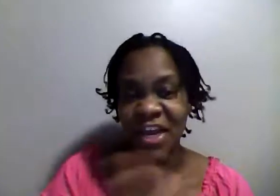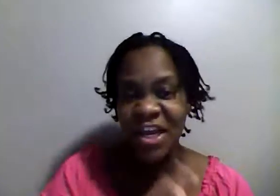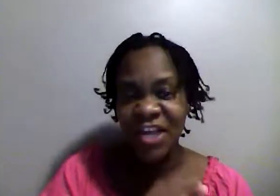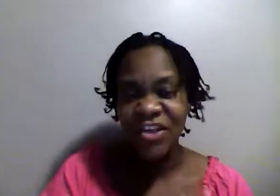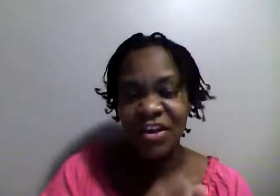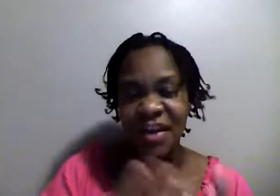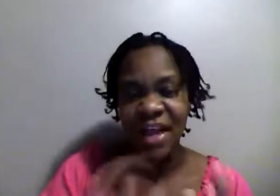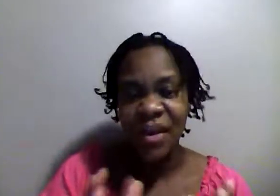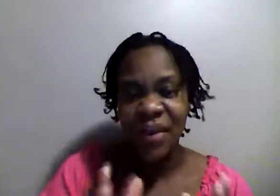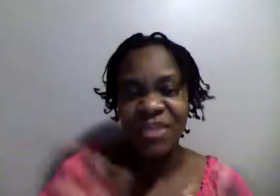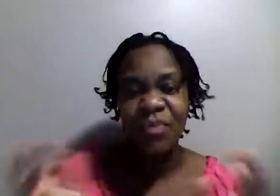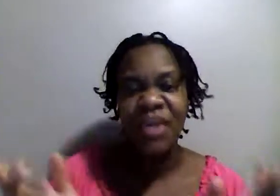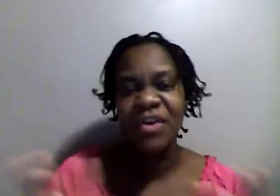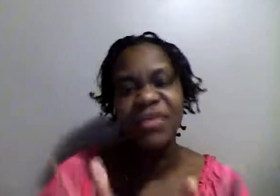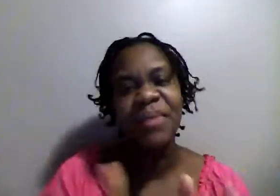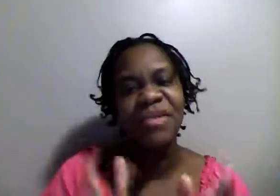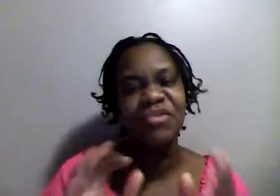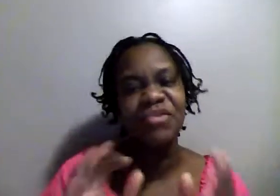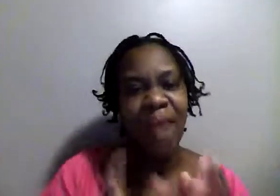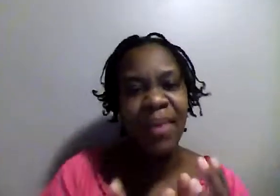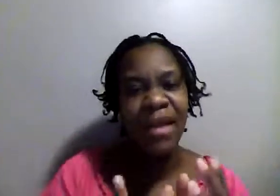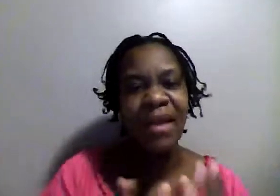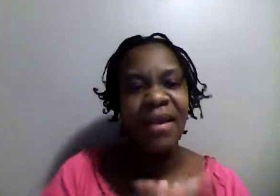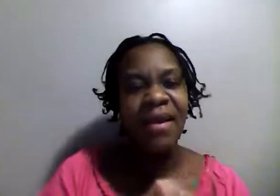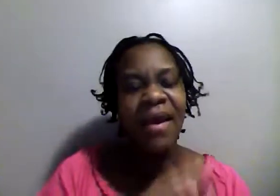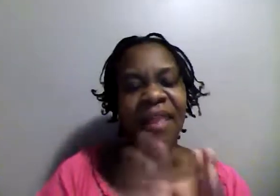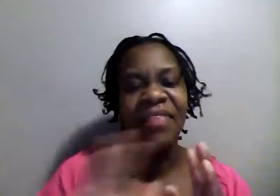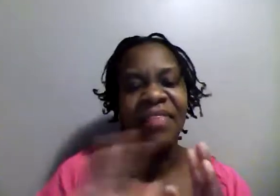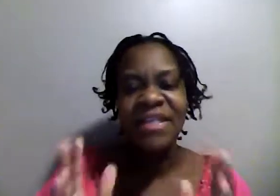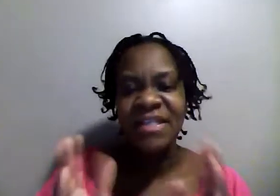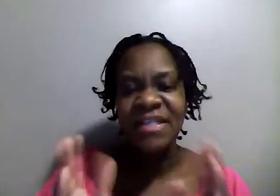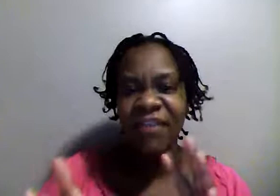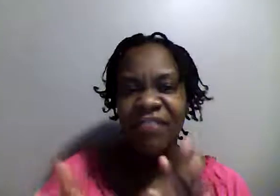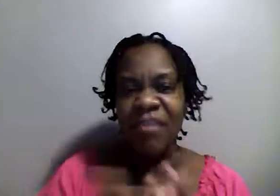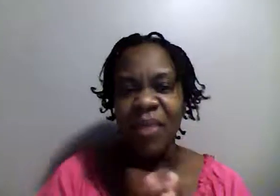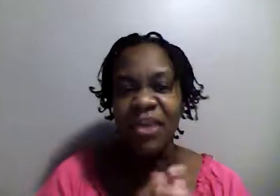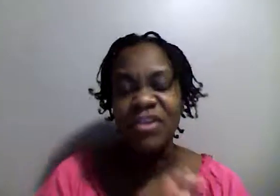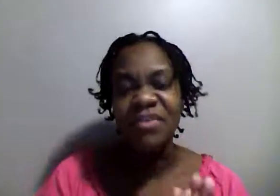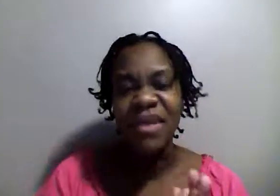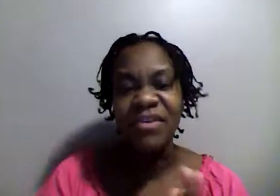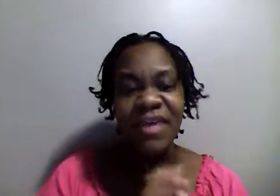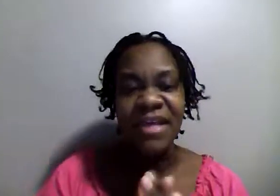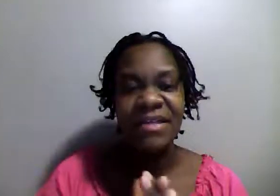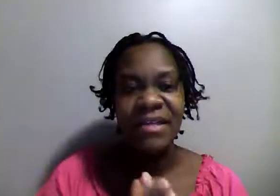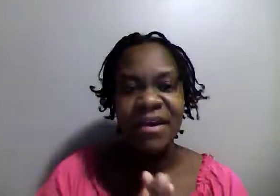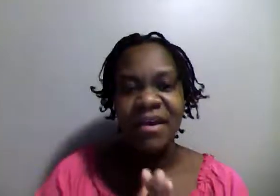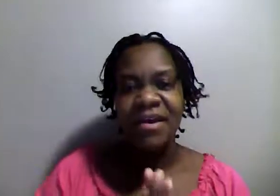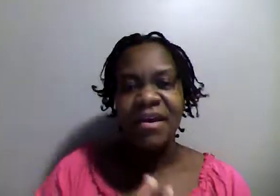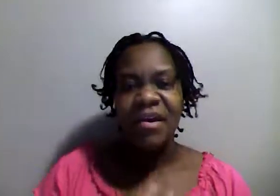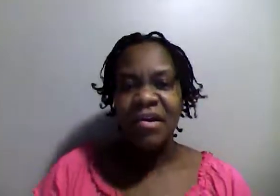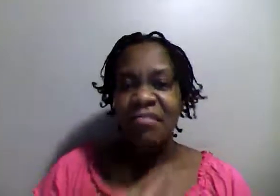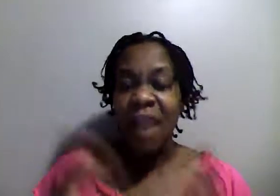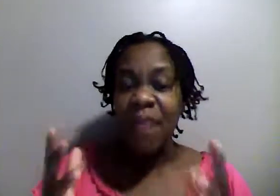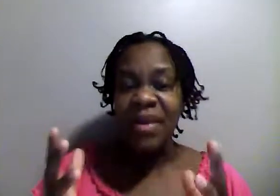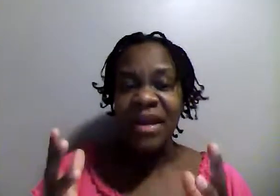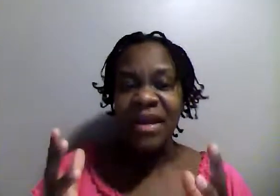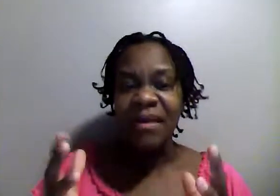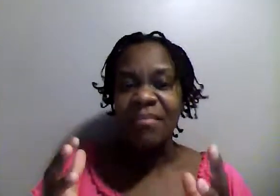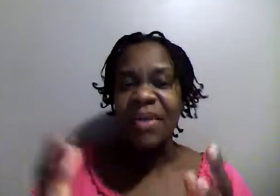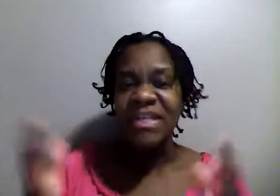or yellowish when your tomato is ripening. And this is different from when your tomato is ripening but is not